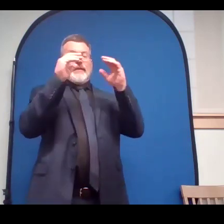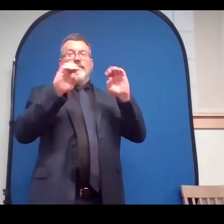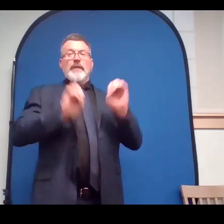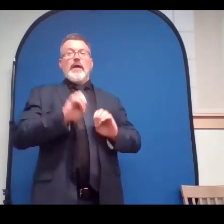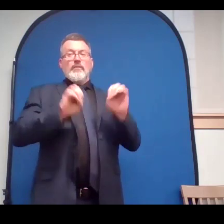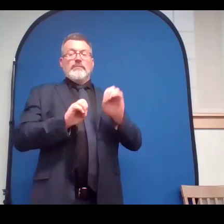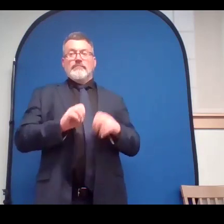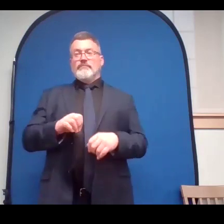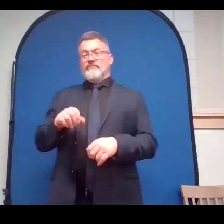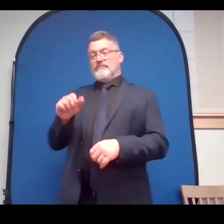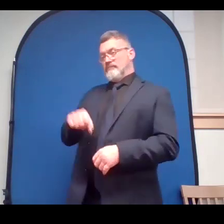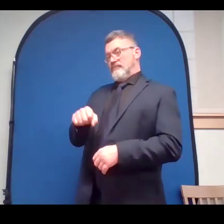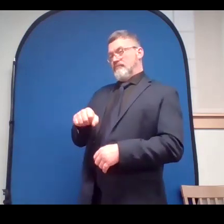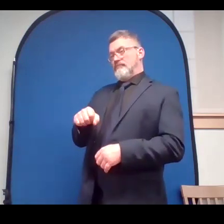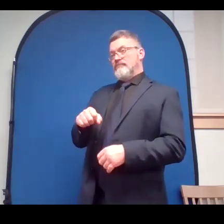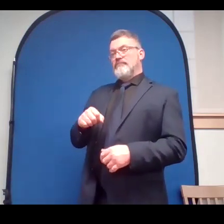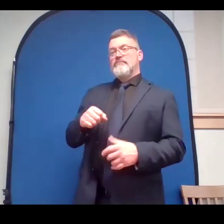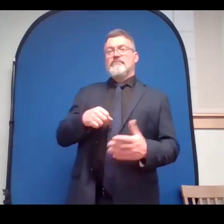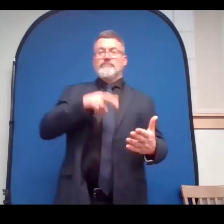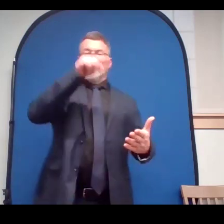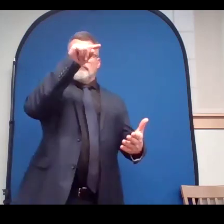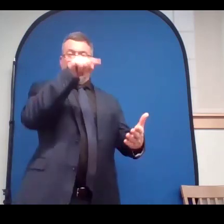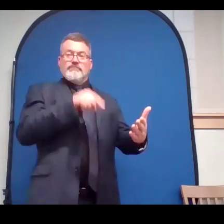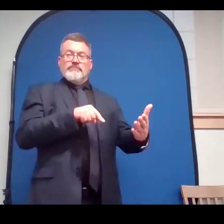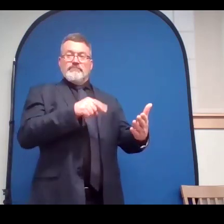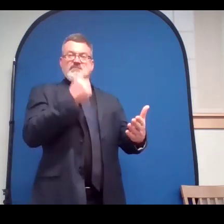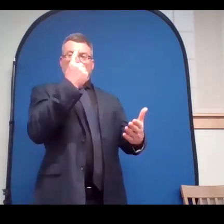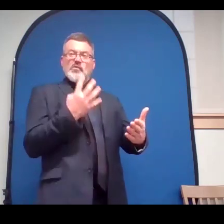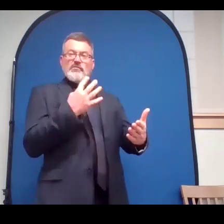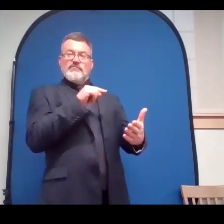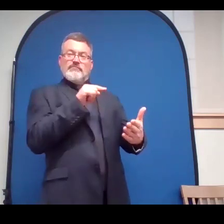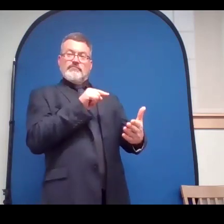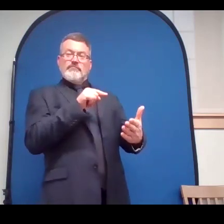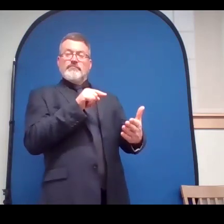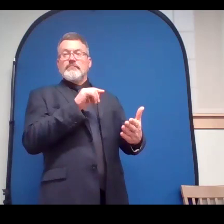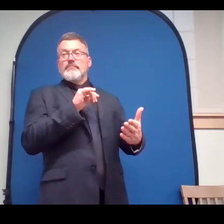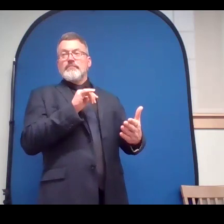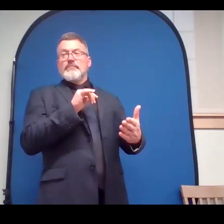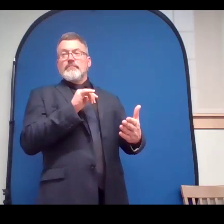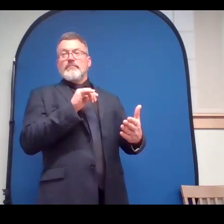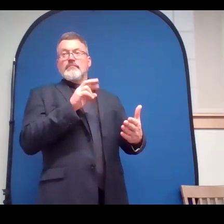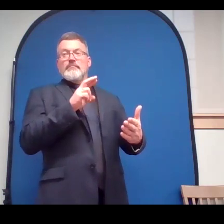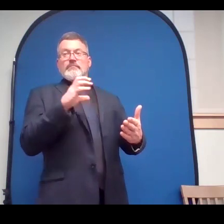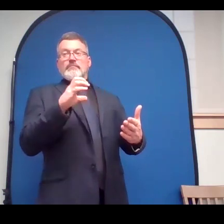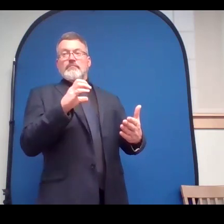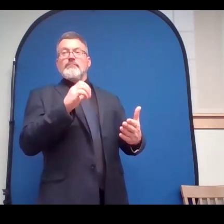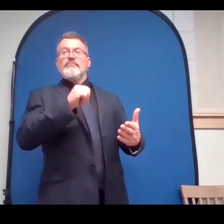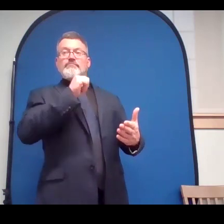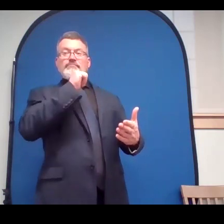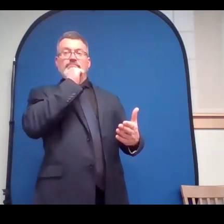the first page, it says, service member currently does not meet medical retention standards, has reached